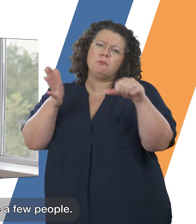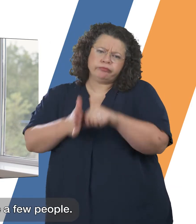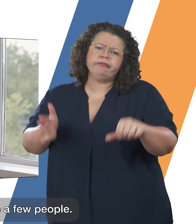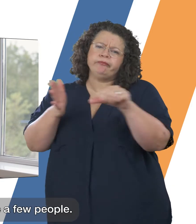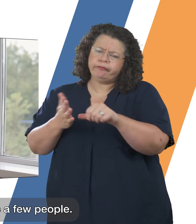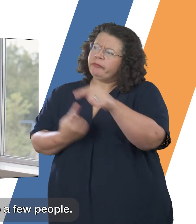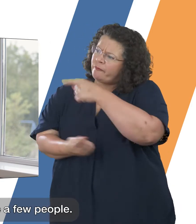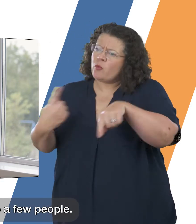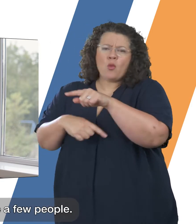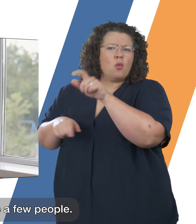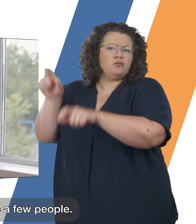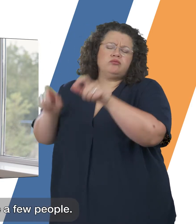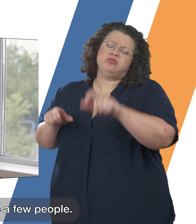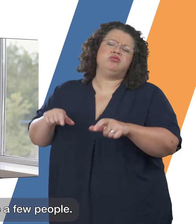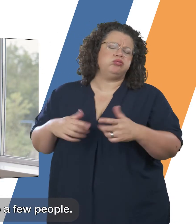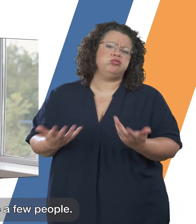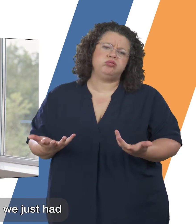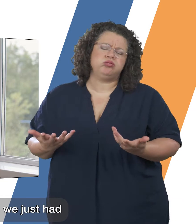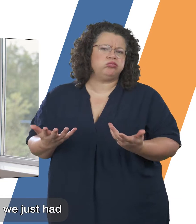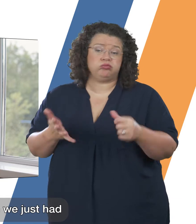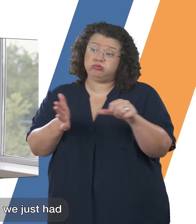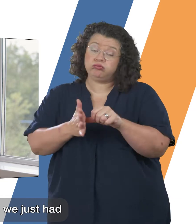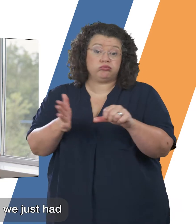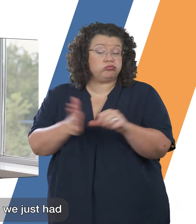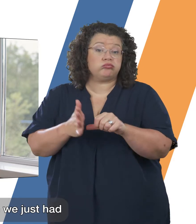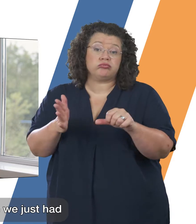problematic for quite a few people. It